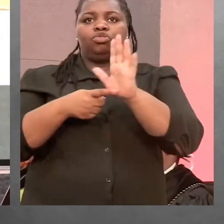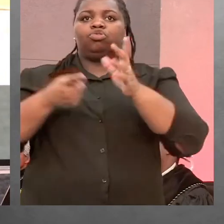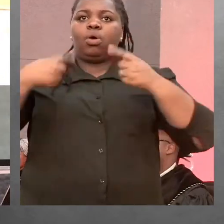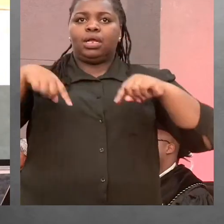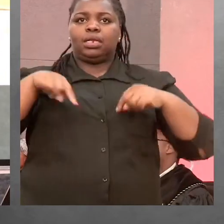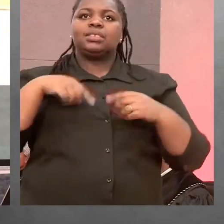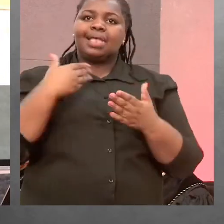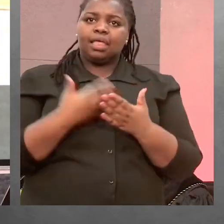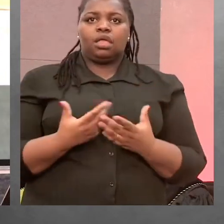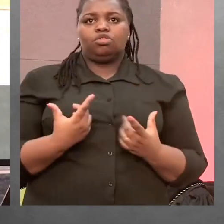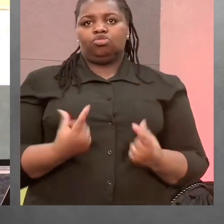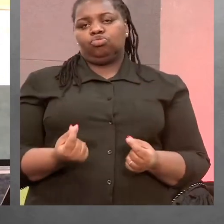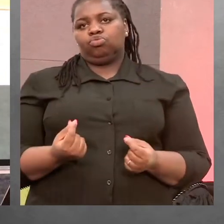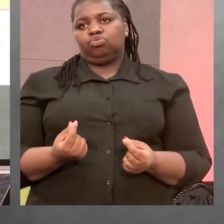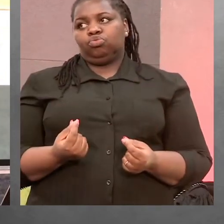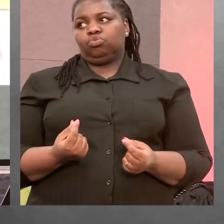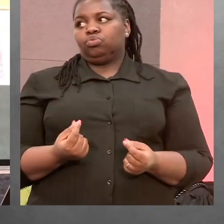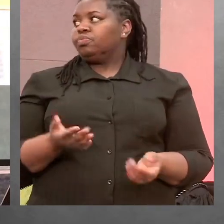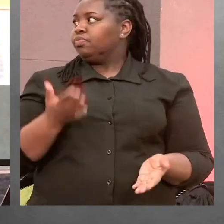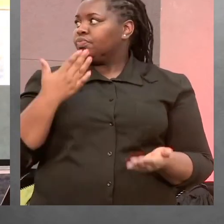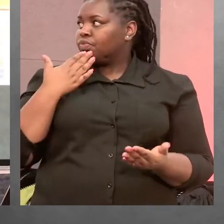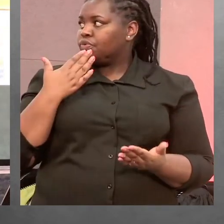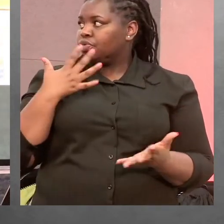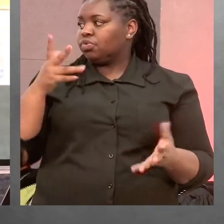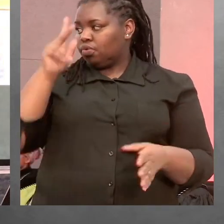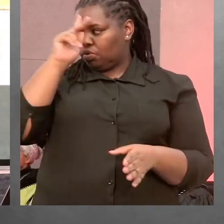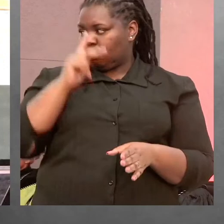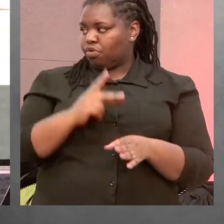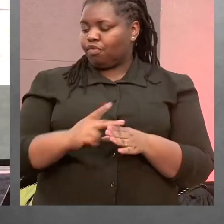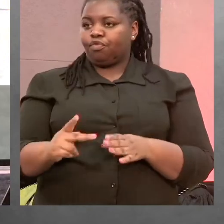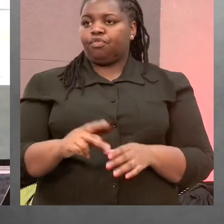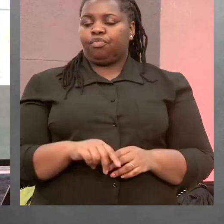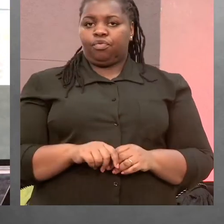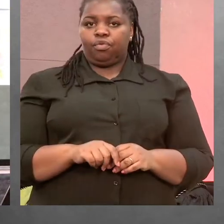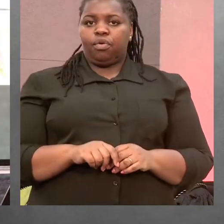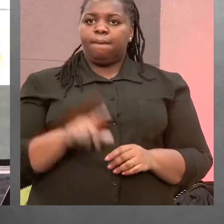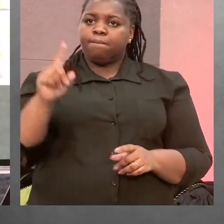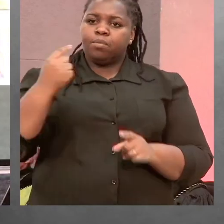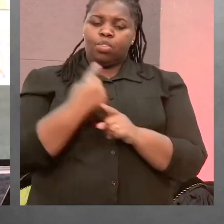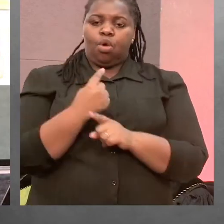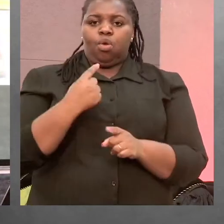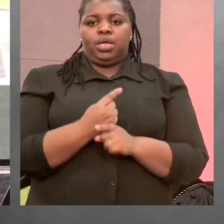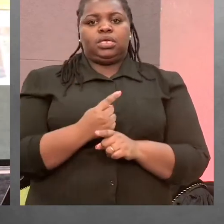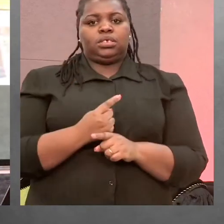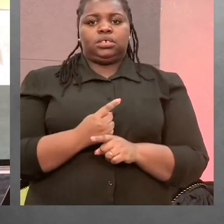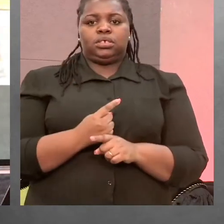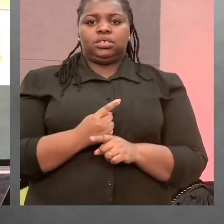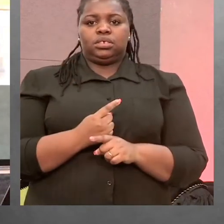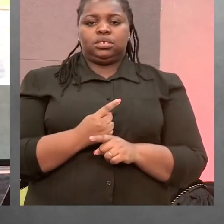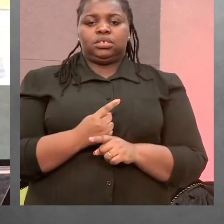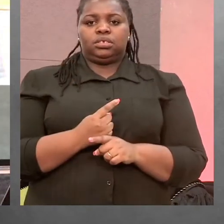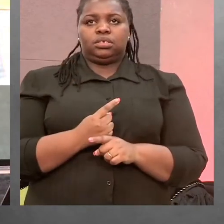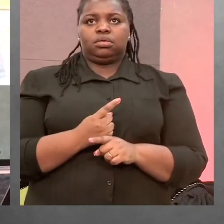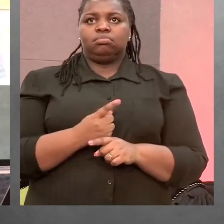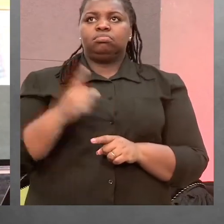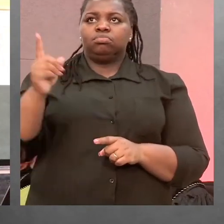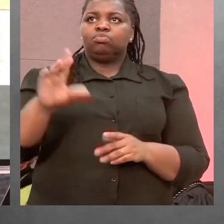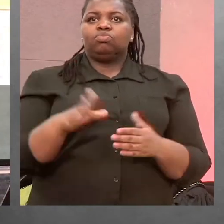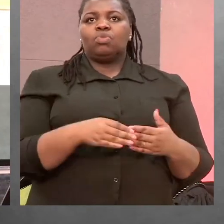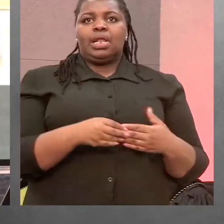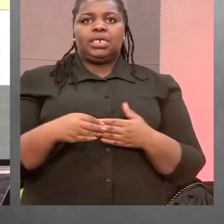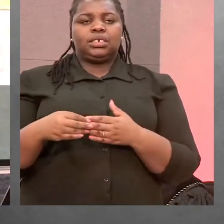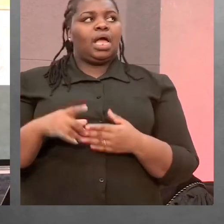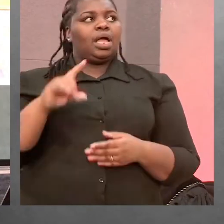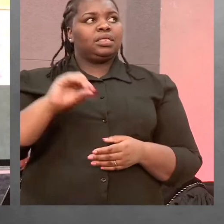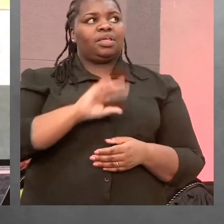it could be done. Thank you very much, Prof, for always being the kind of leader that